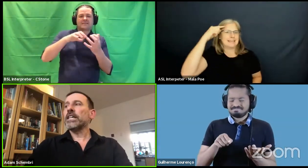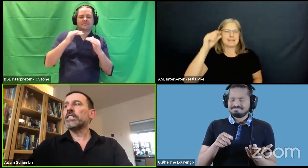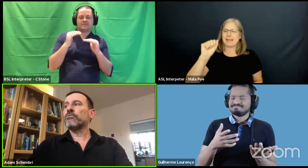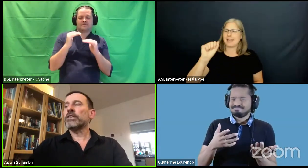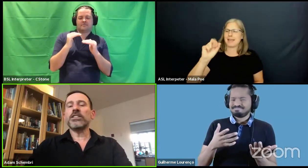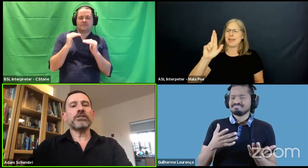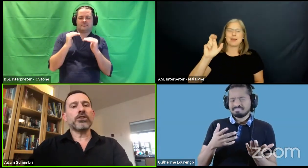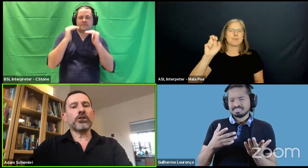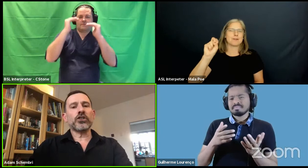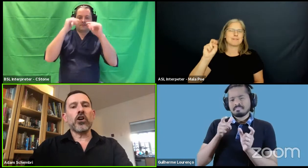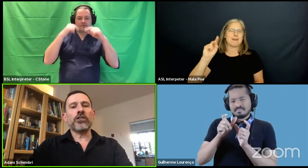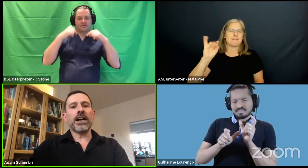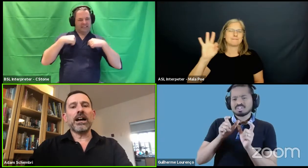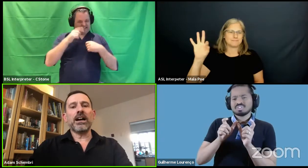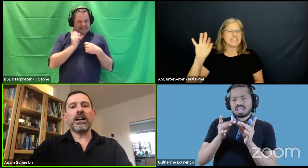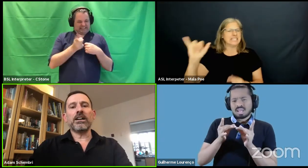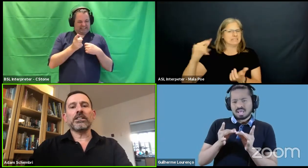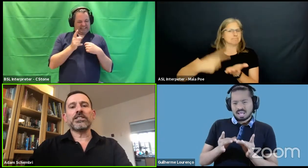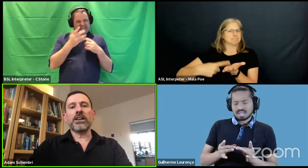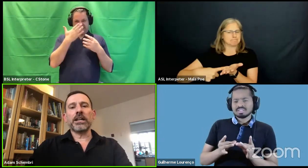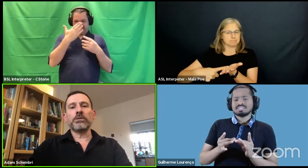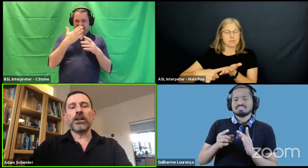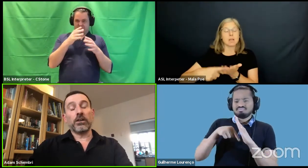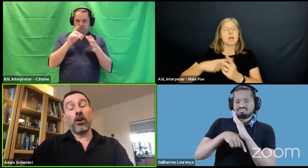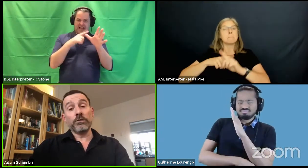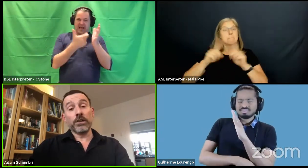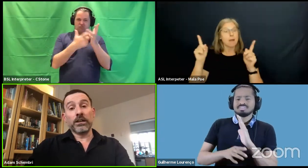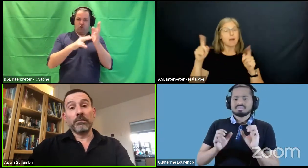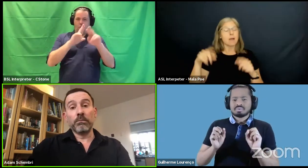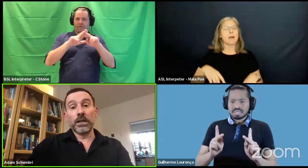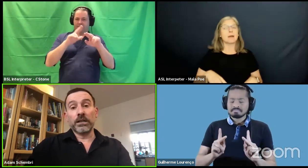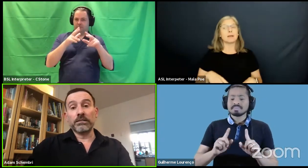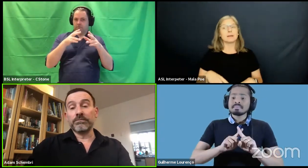there is recent research on sign language,